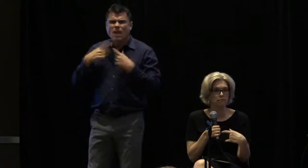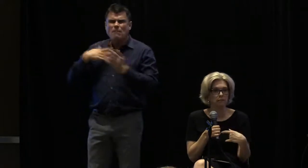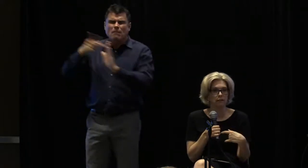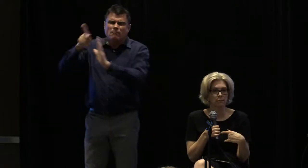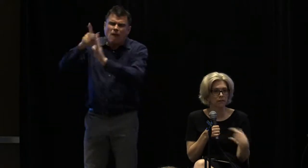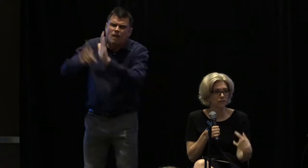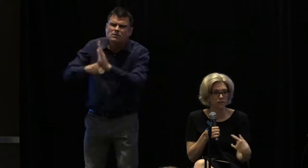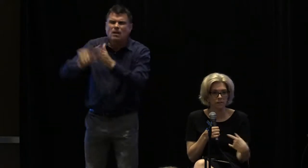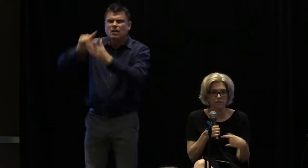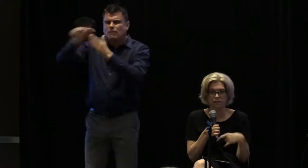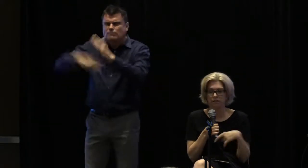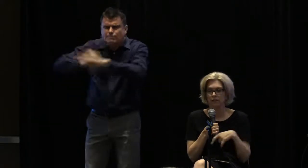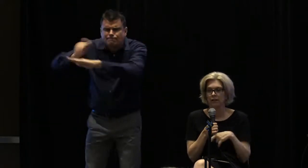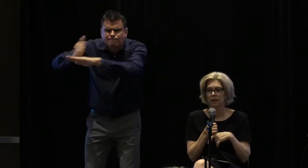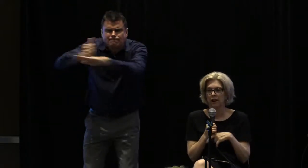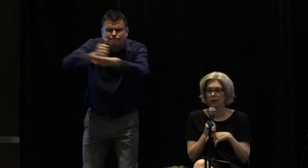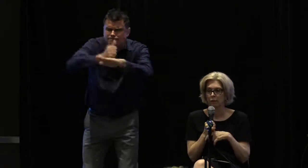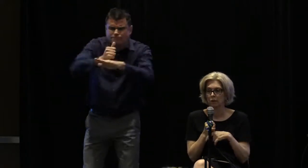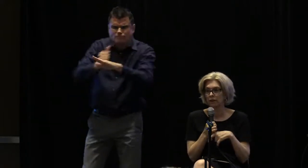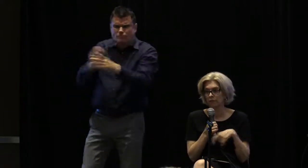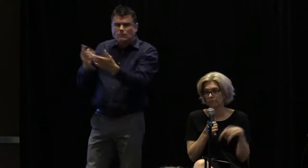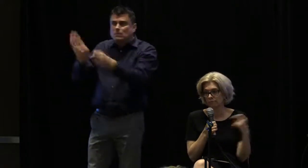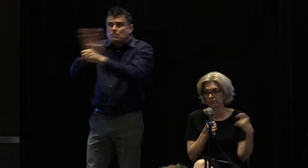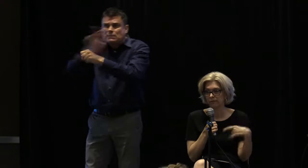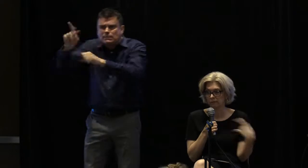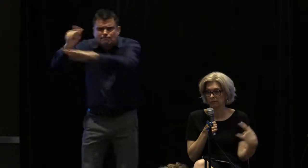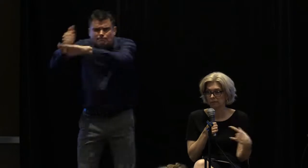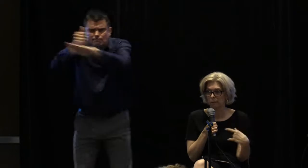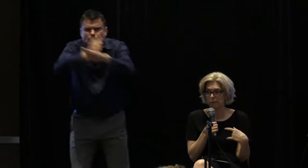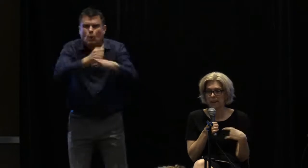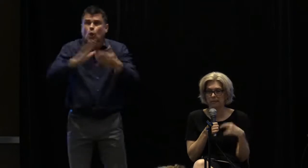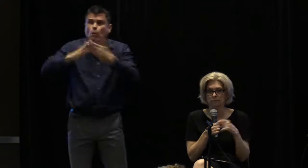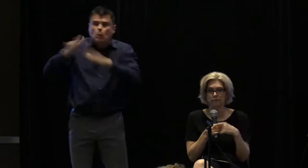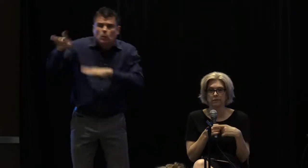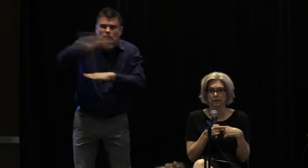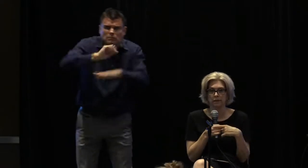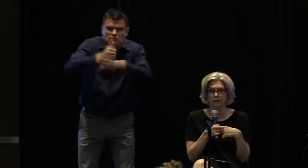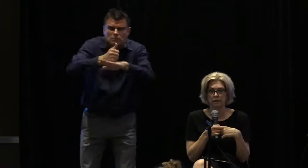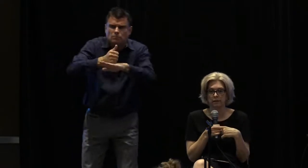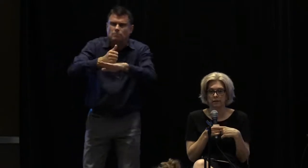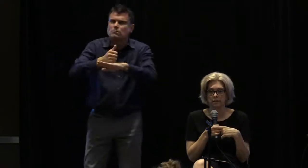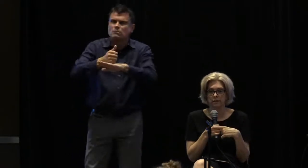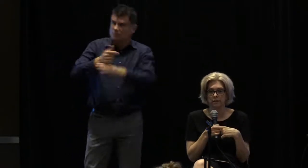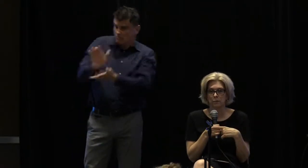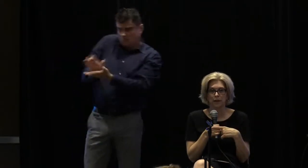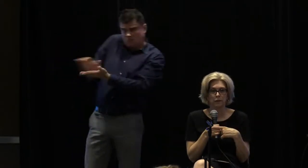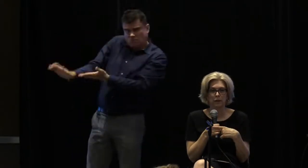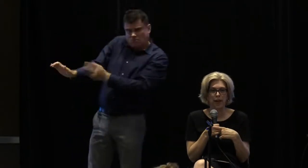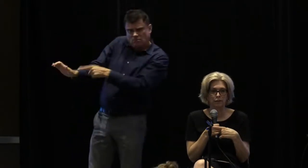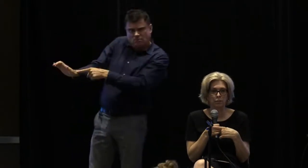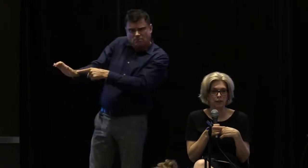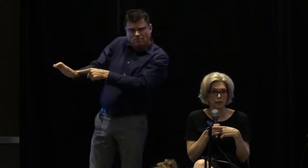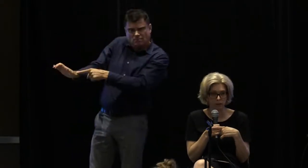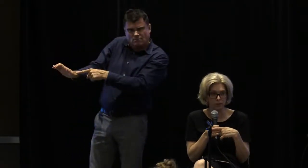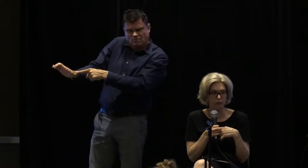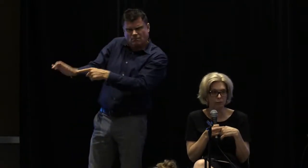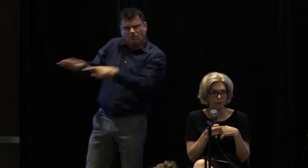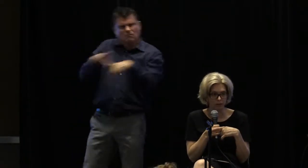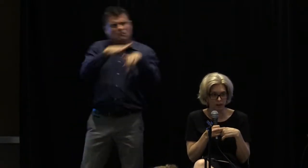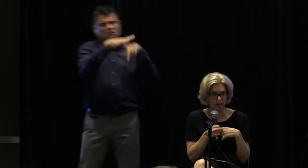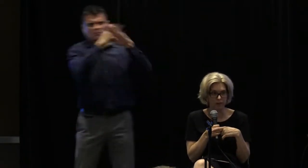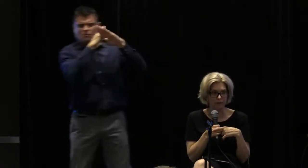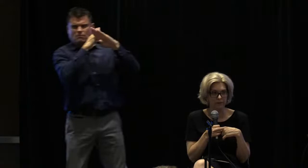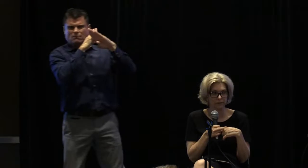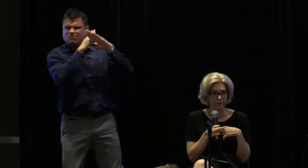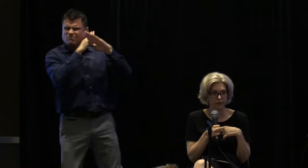governments, businesses, and our communities make, because we haven't been included from